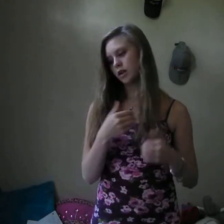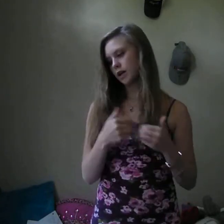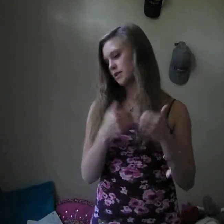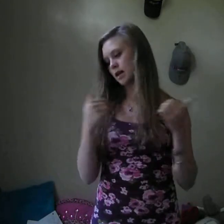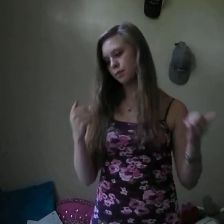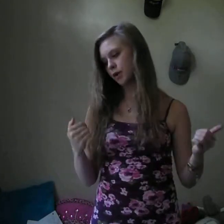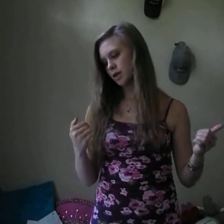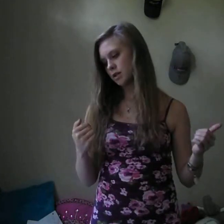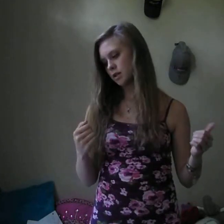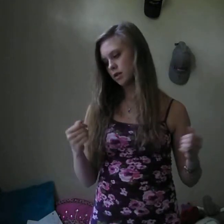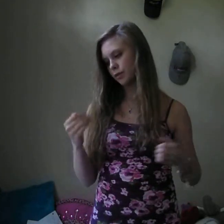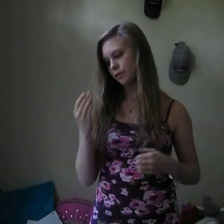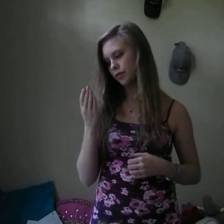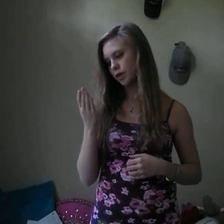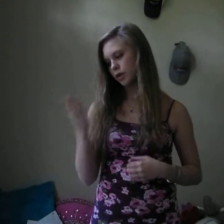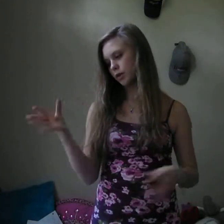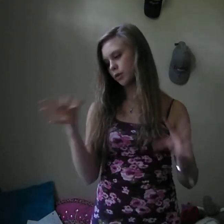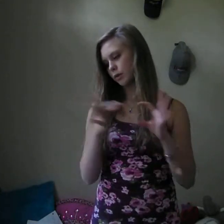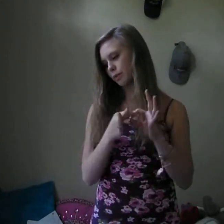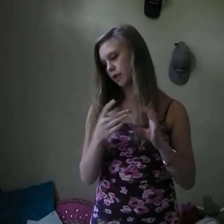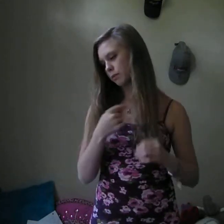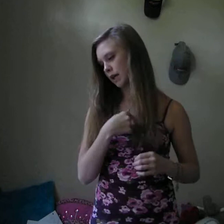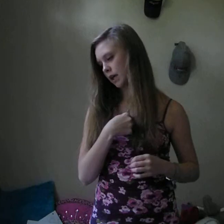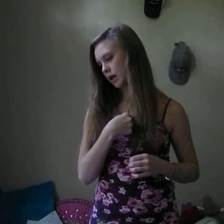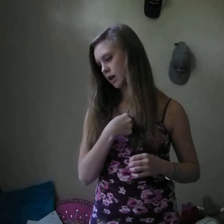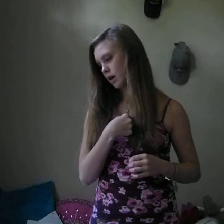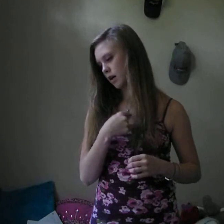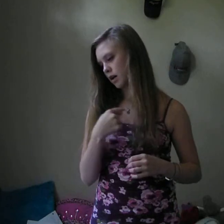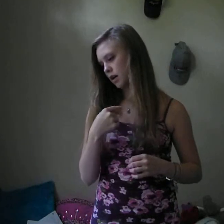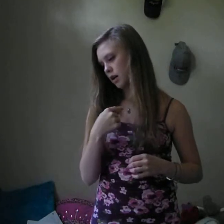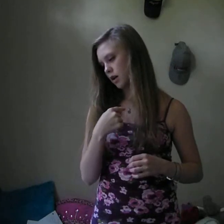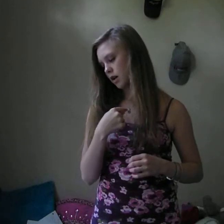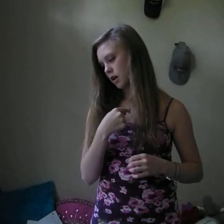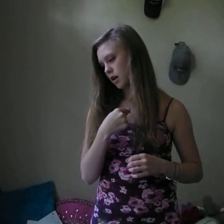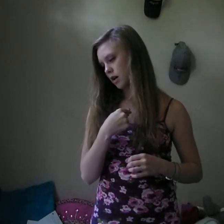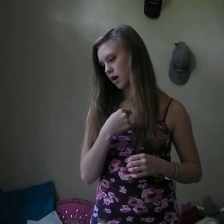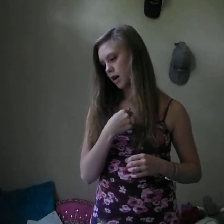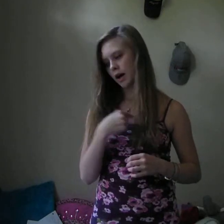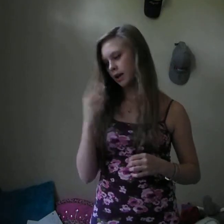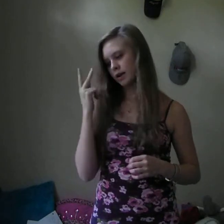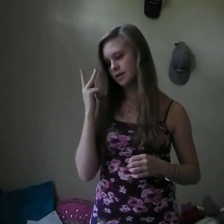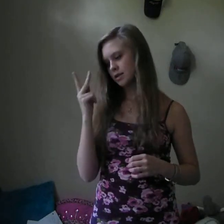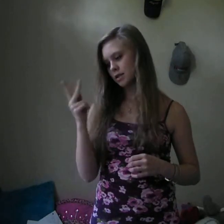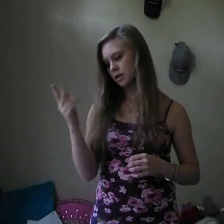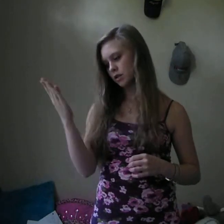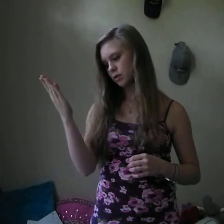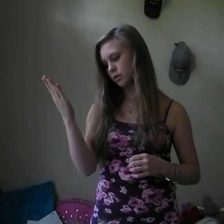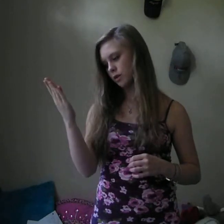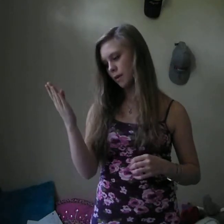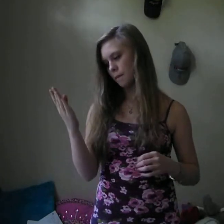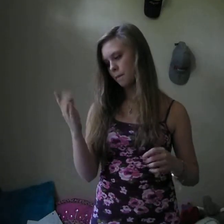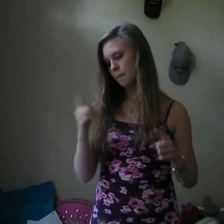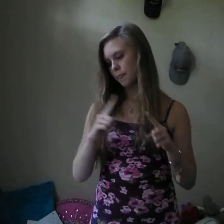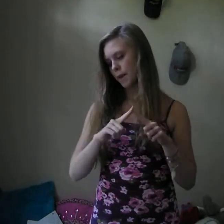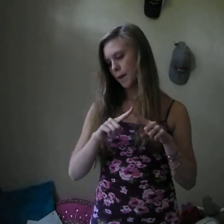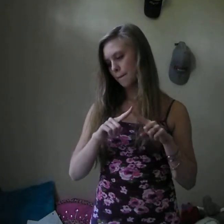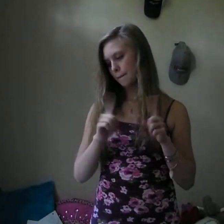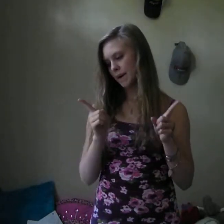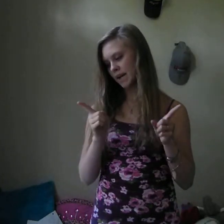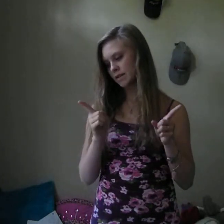not separate, you complete me, I not see you,